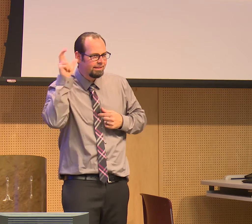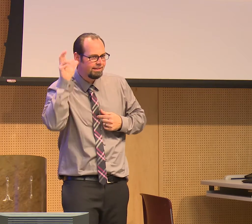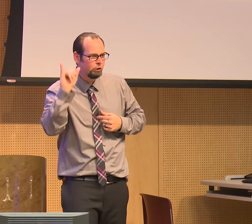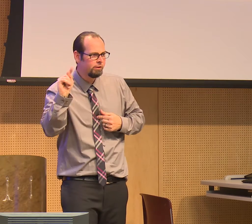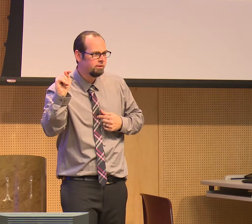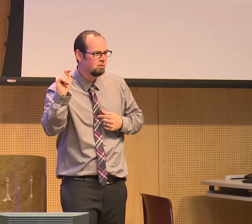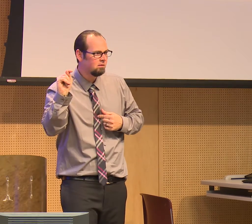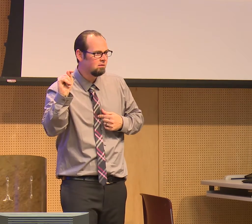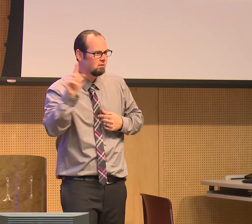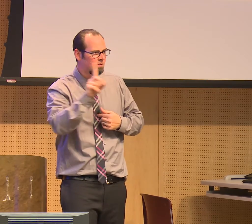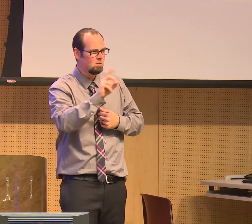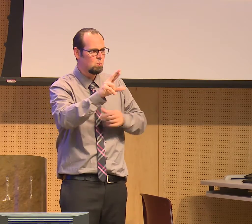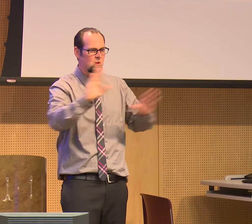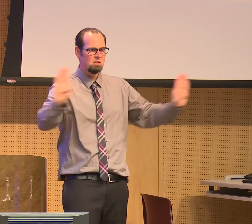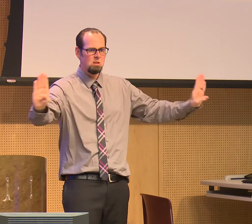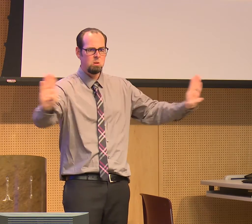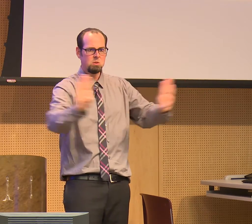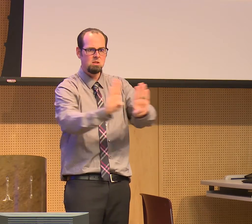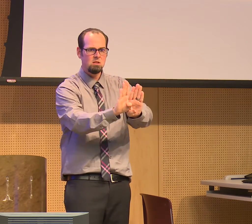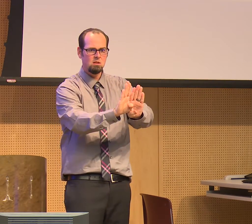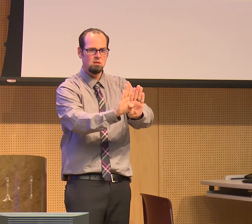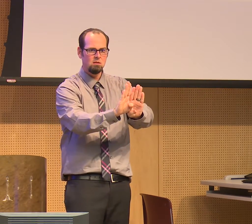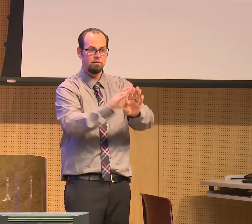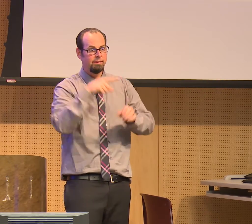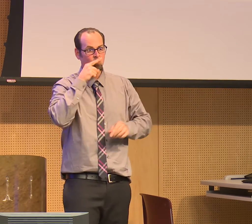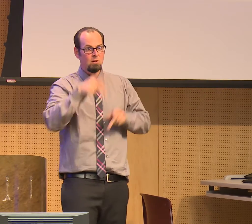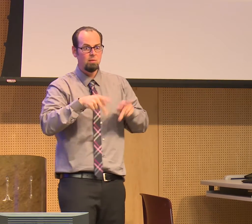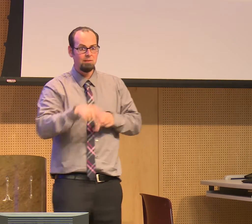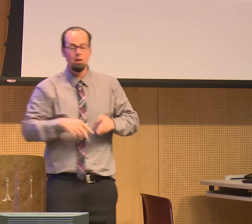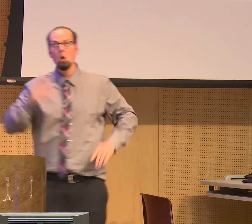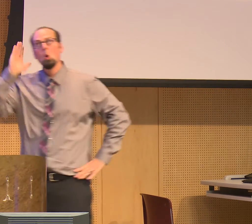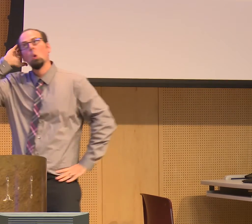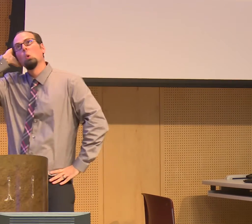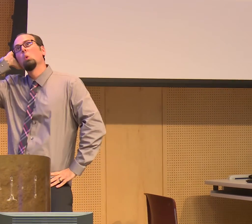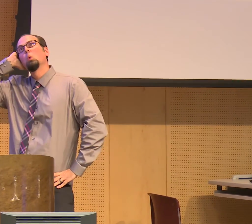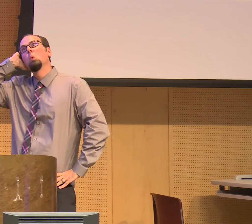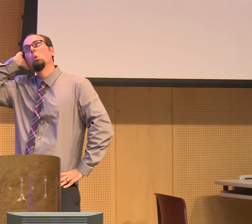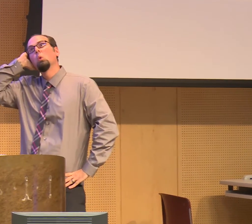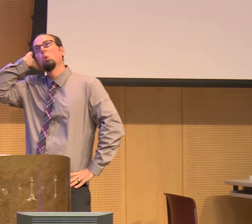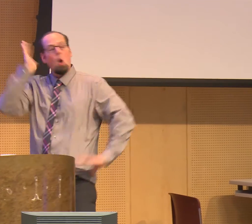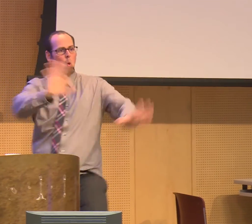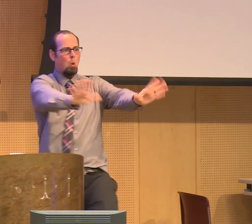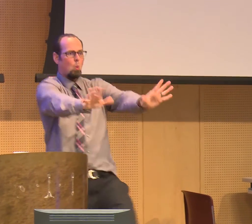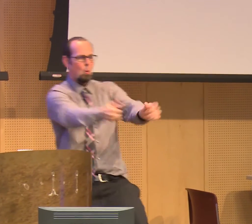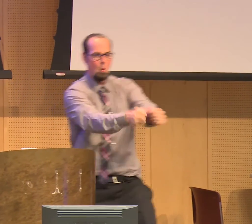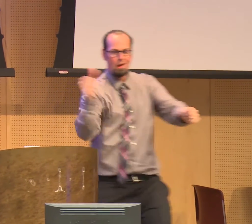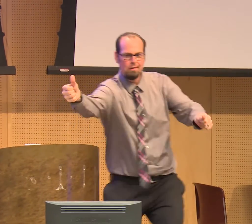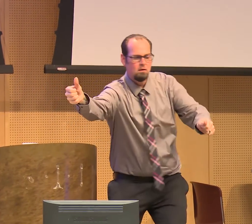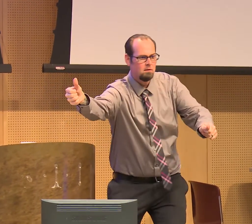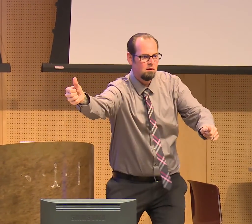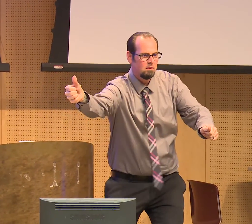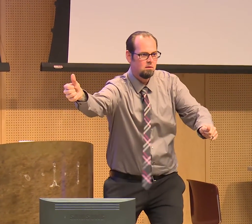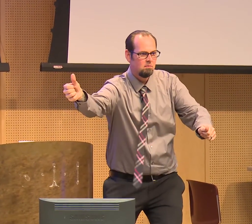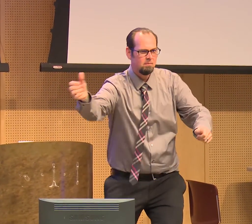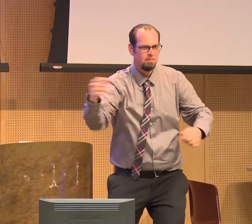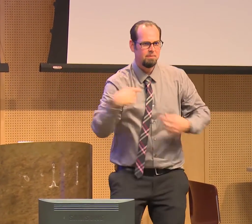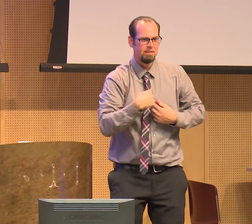or hear anything when the doors were closed on the machine. Hearing people did not have to listen to the machine. They could just hear it.